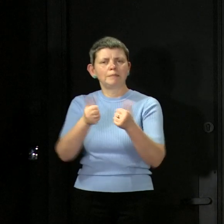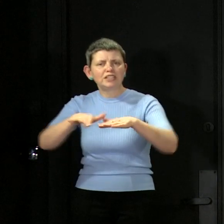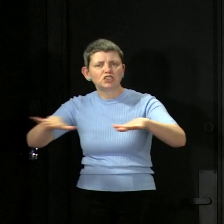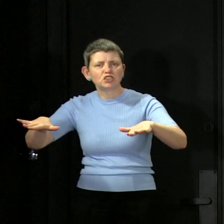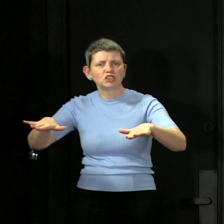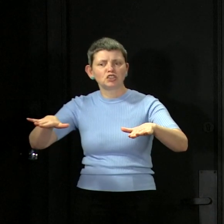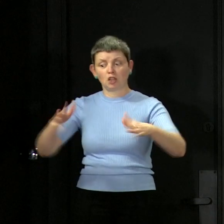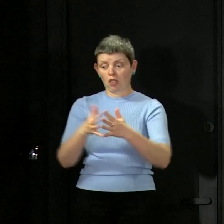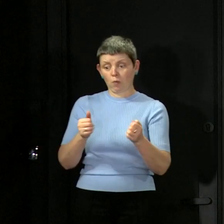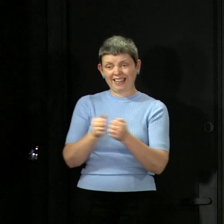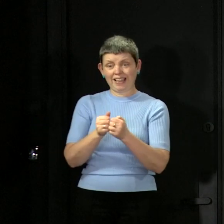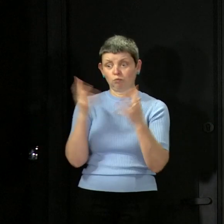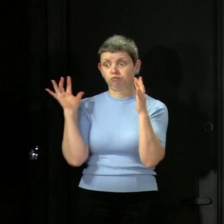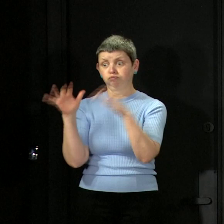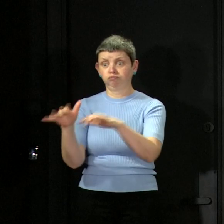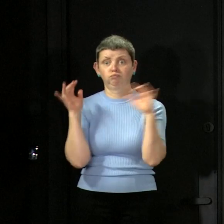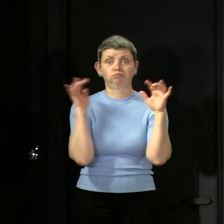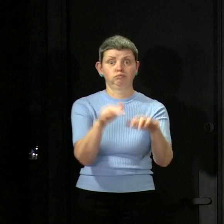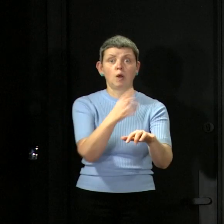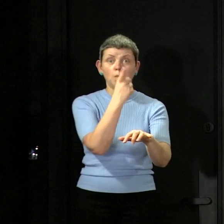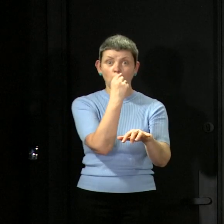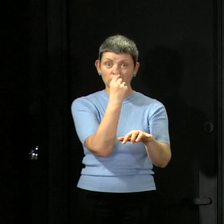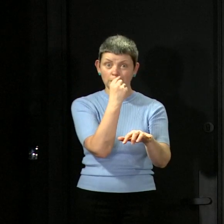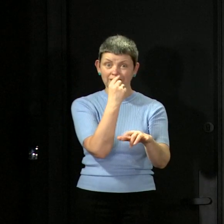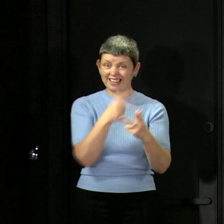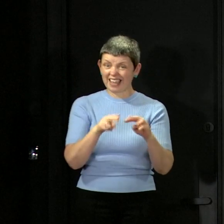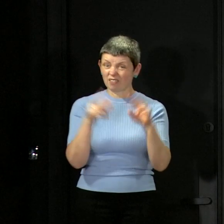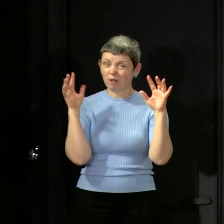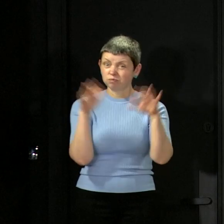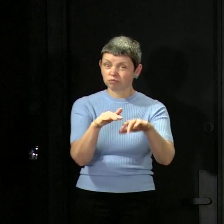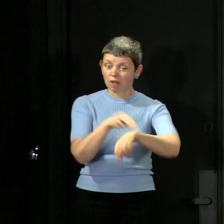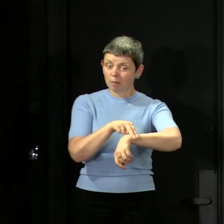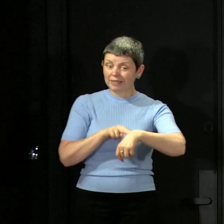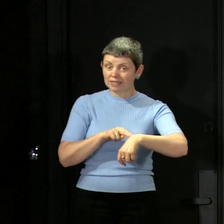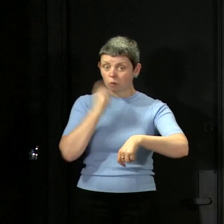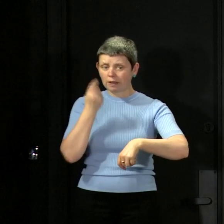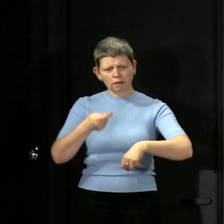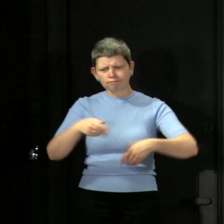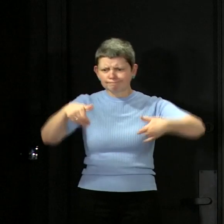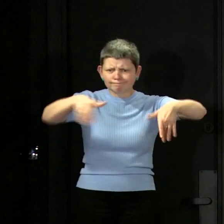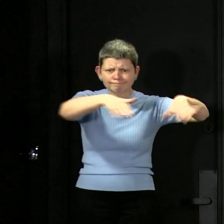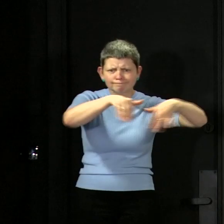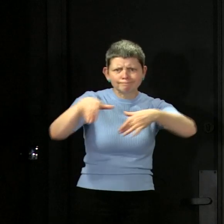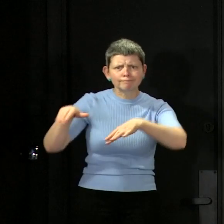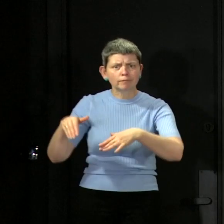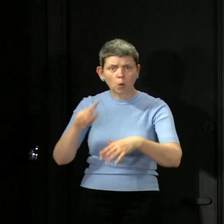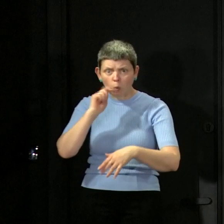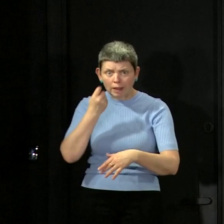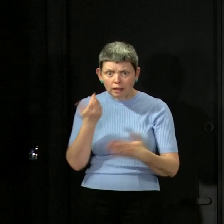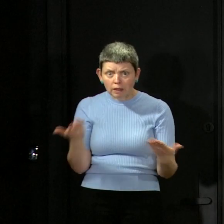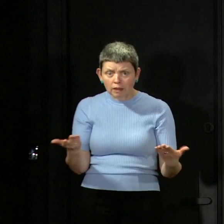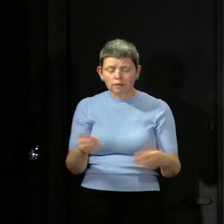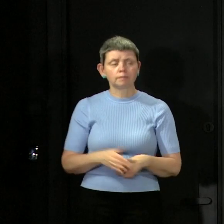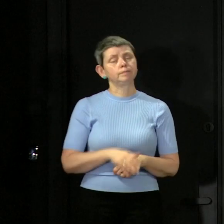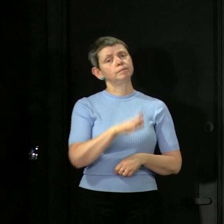the weekend. If that does happen, will the police be moving people on? Well, that's for the police to determine how they